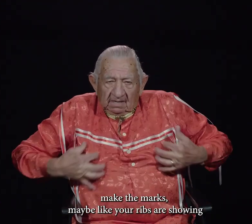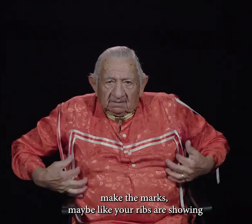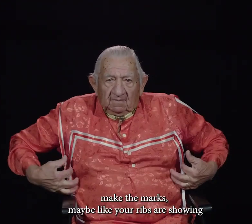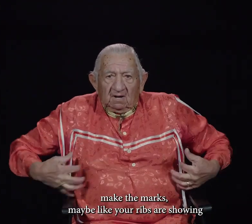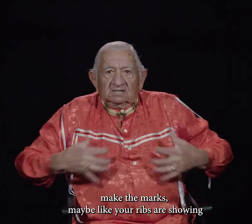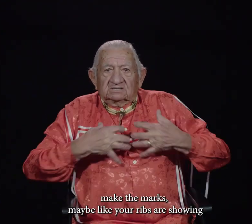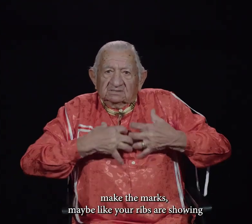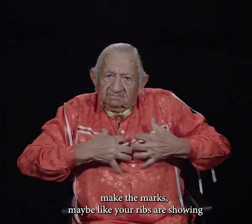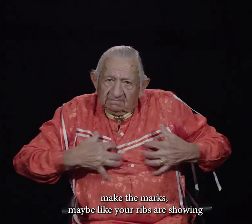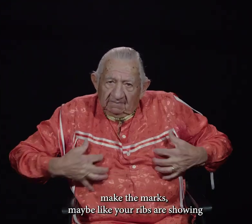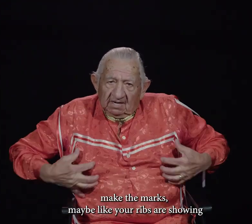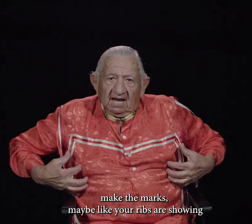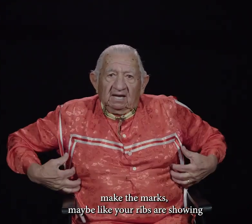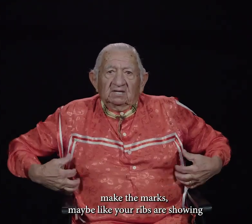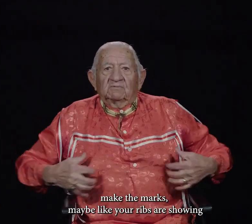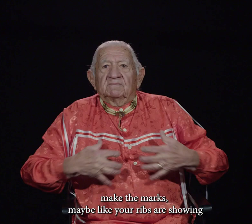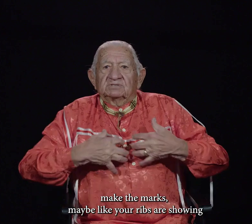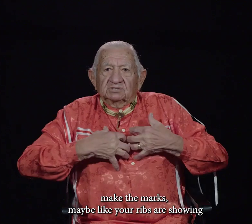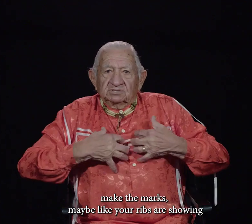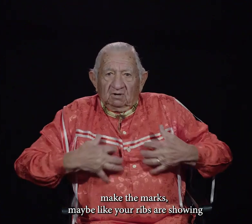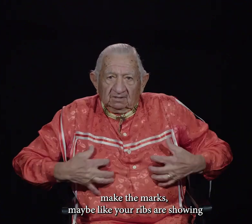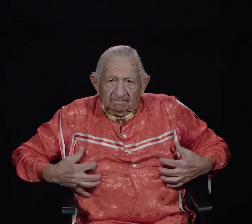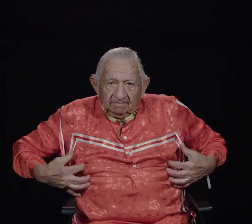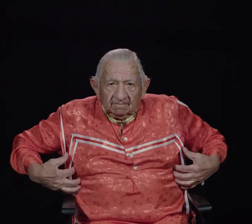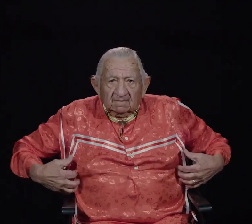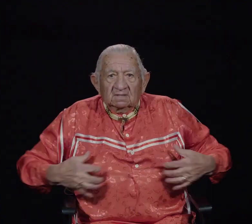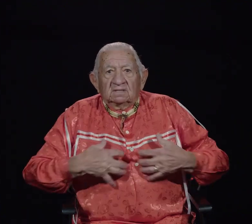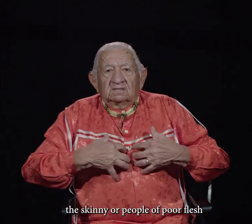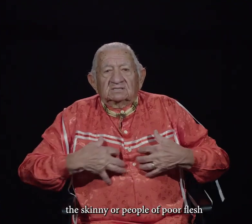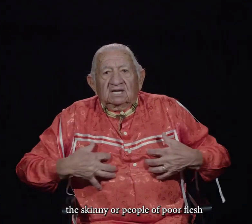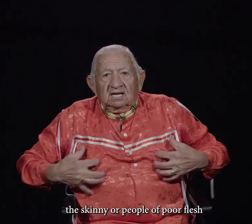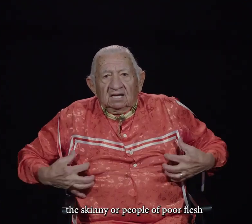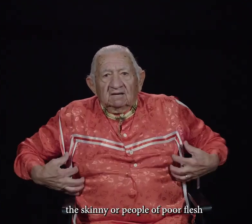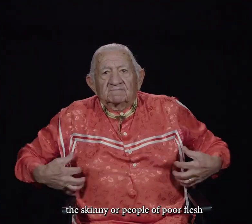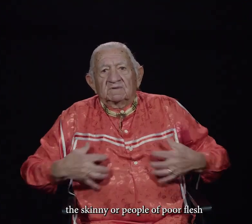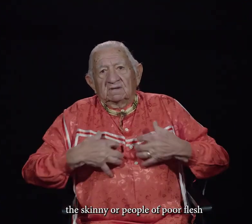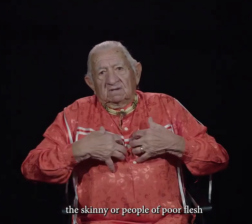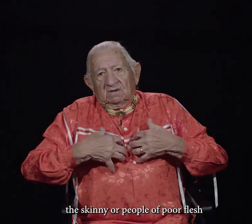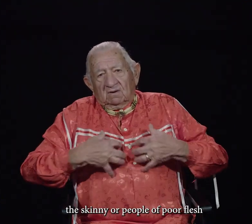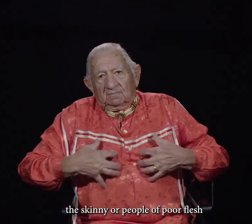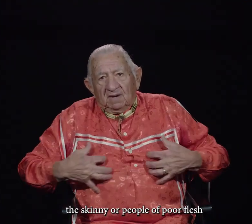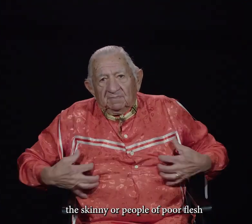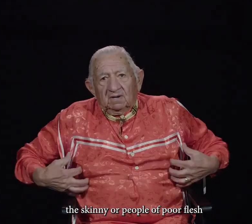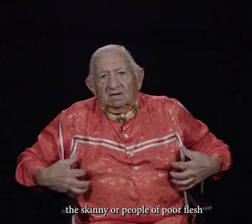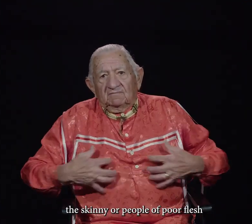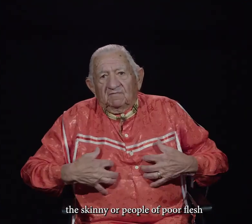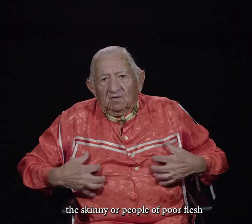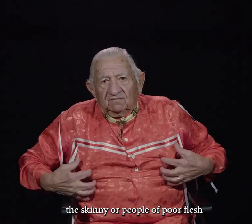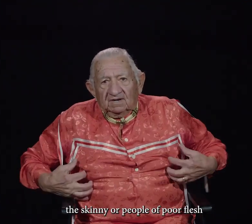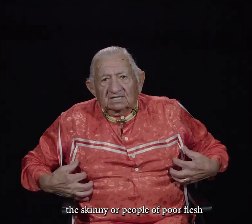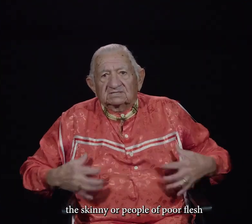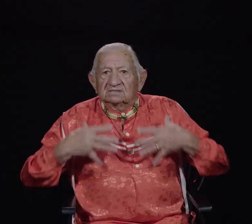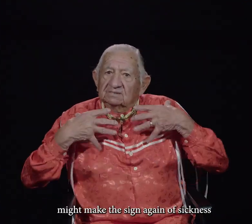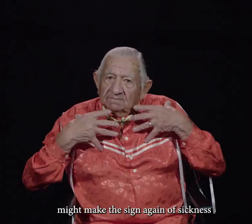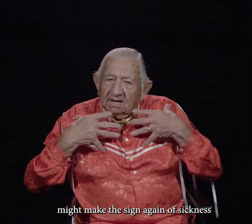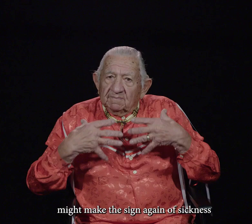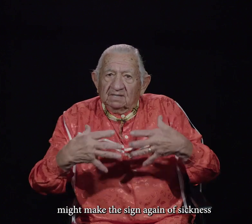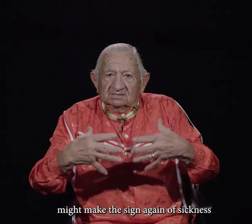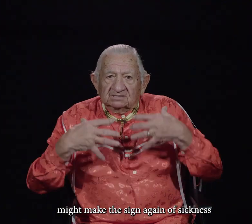the marks, maybe like the ribs are showing, the skinny or people of poor flesh, might make the